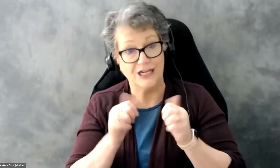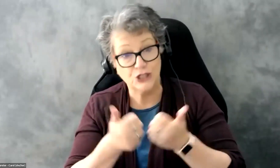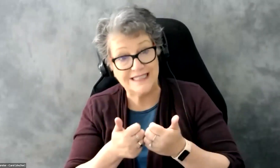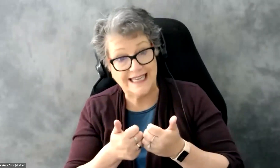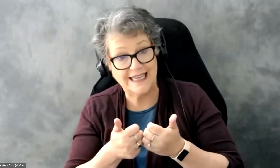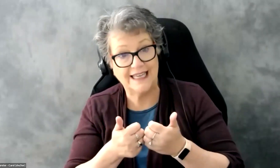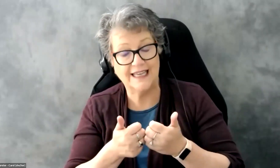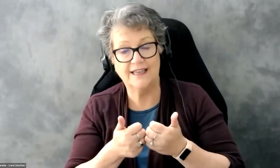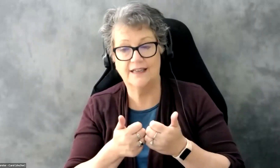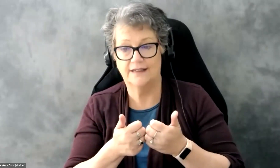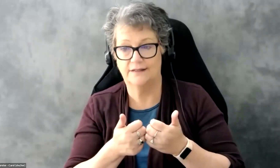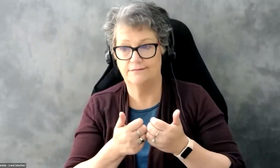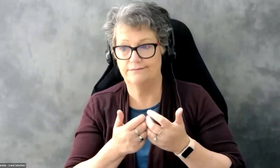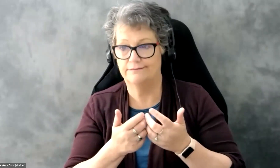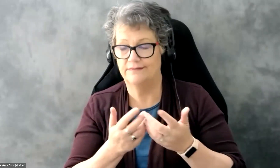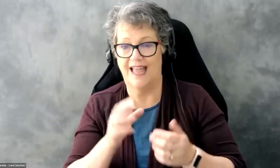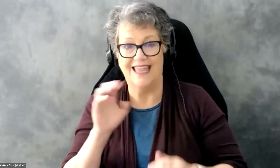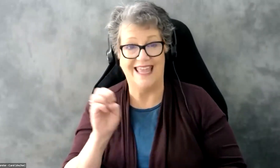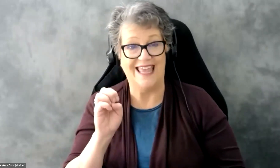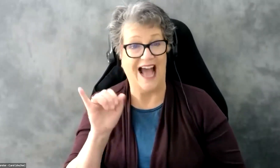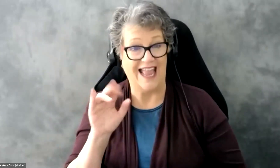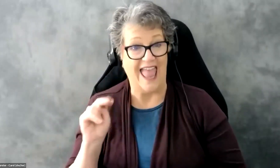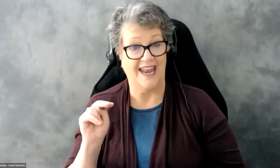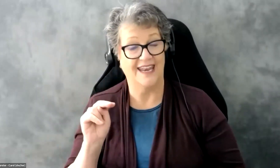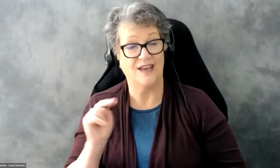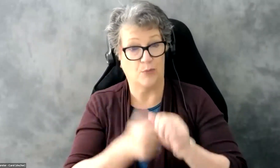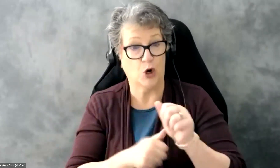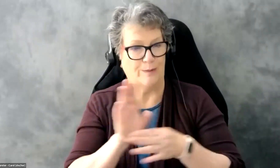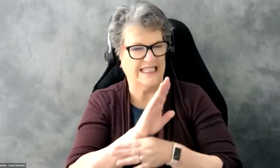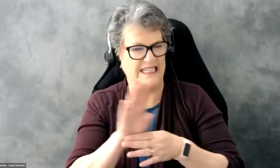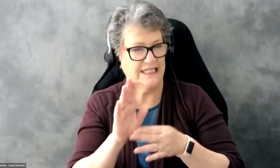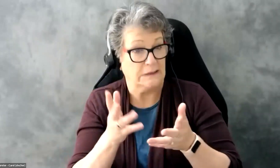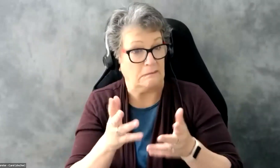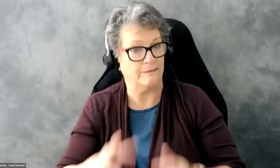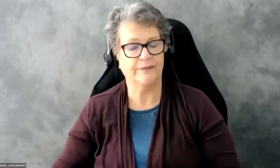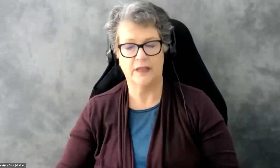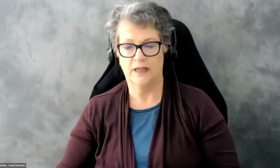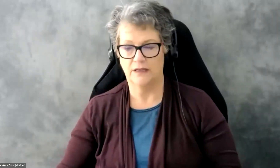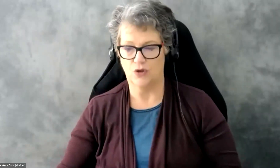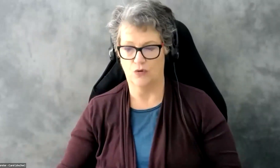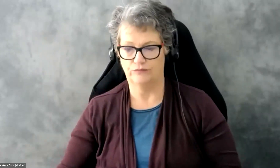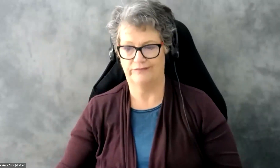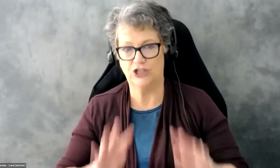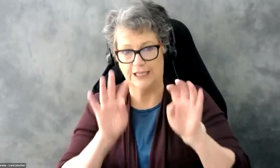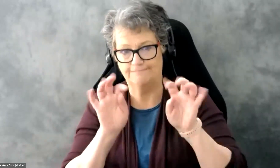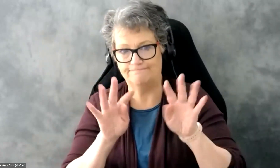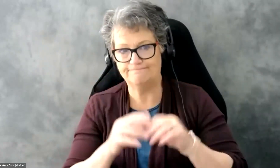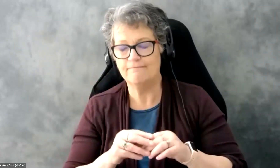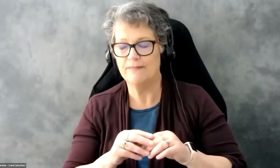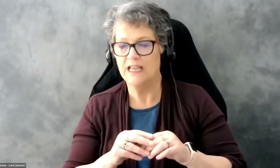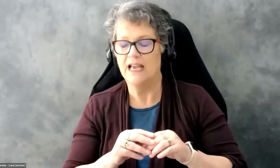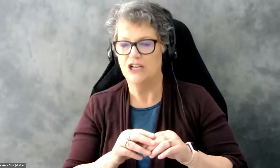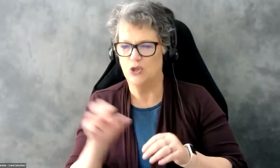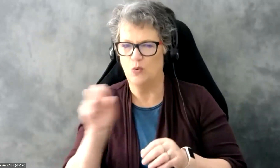agency, like by EIN, by business. So they are working